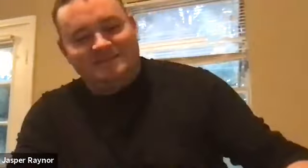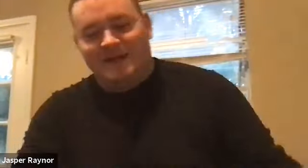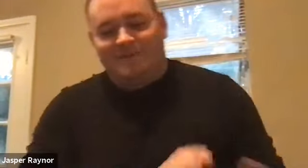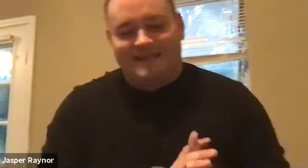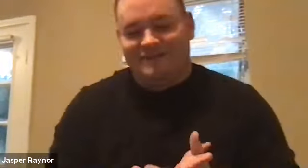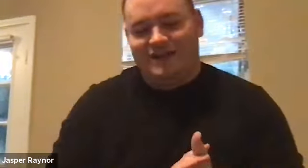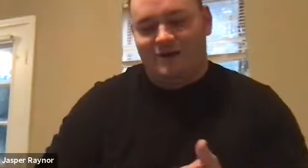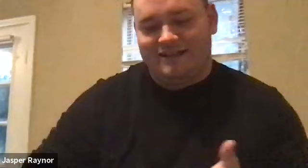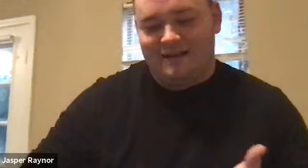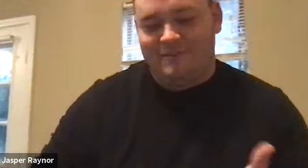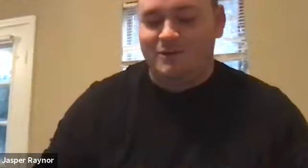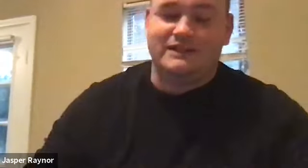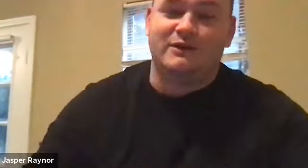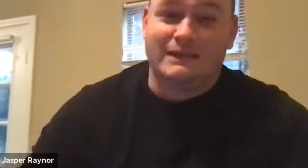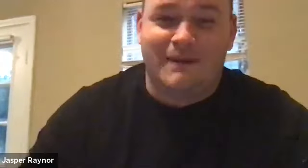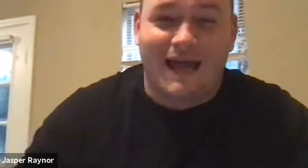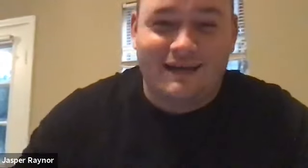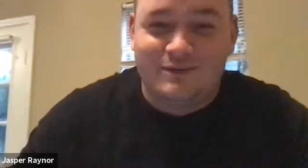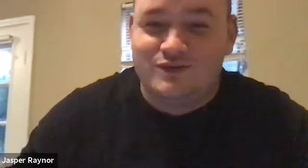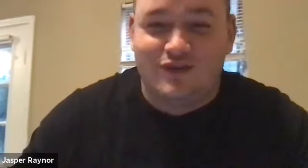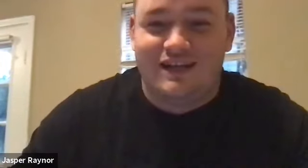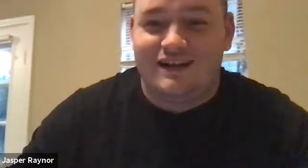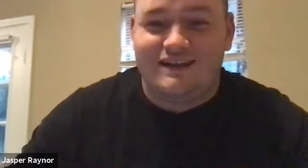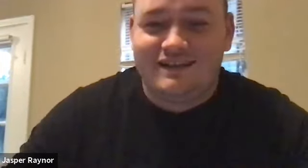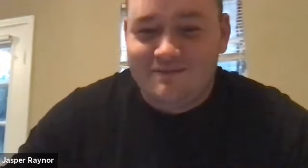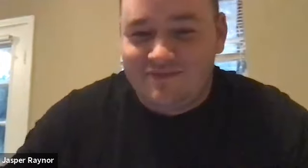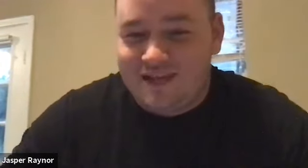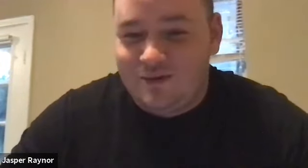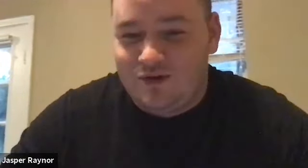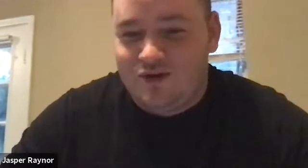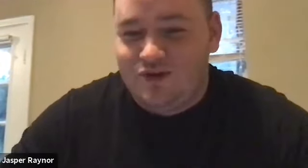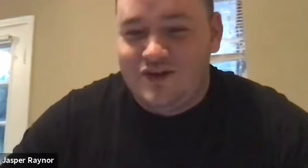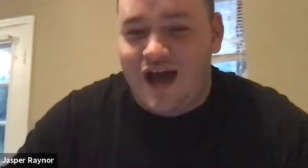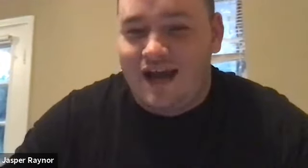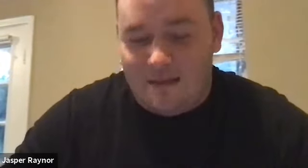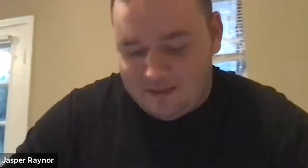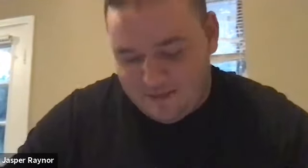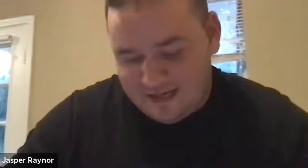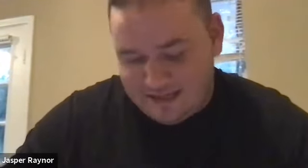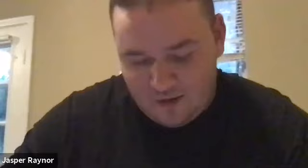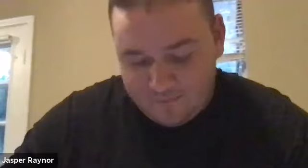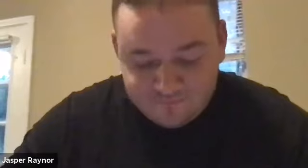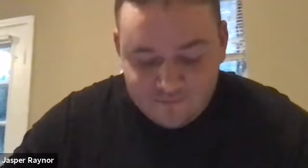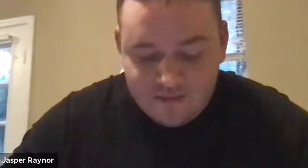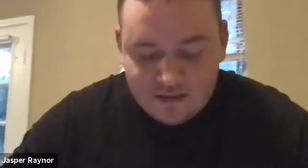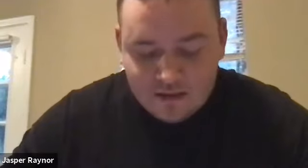It didn't really go like that, but it was bad. It was really ugly. They were not happy about it at all.